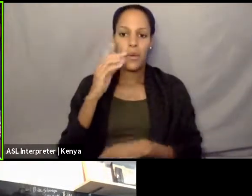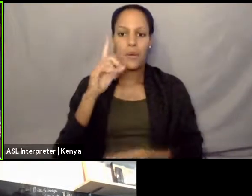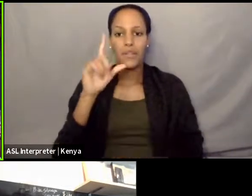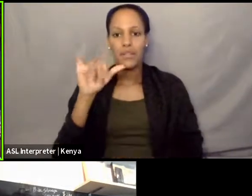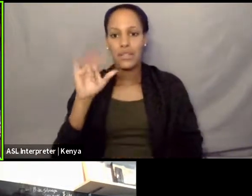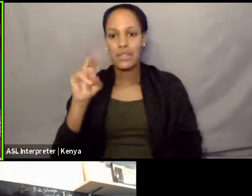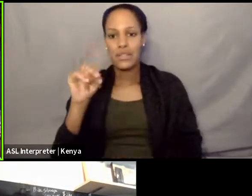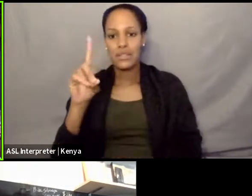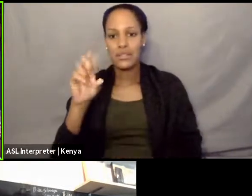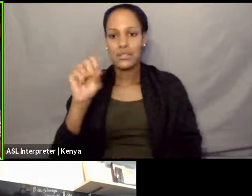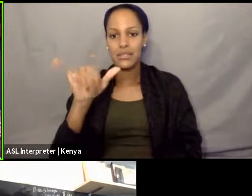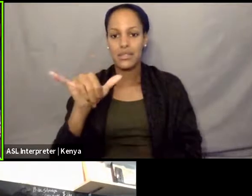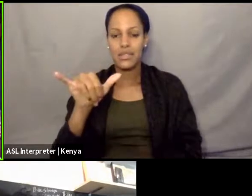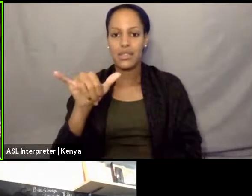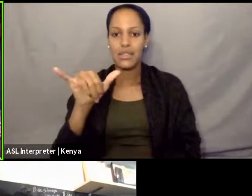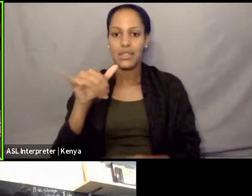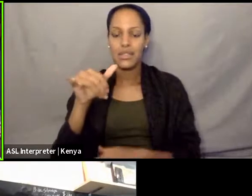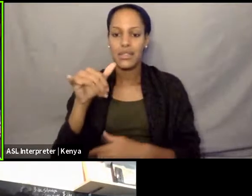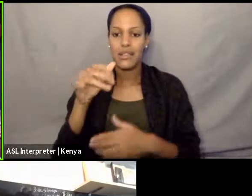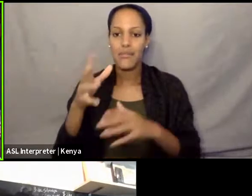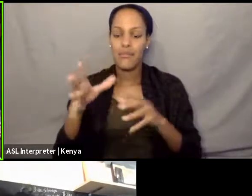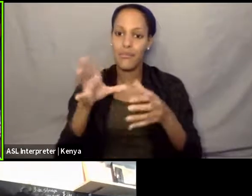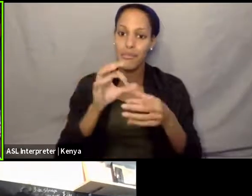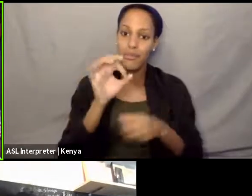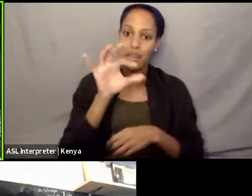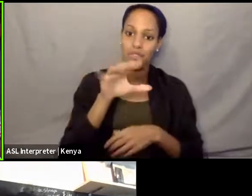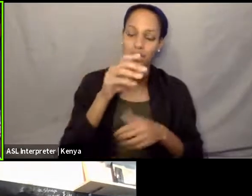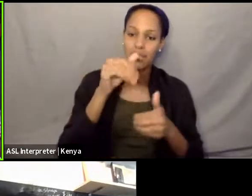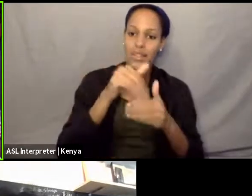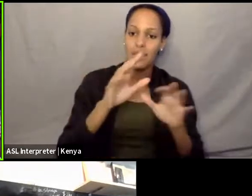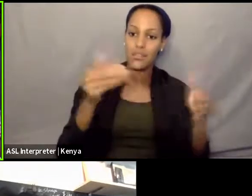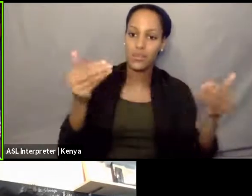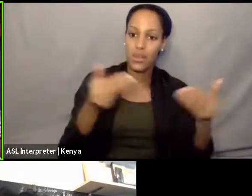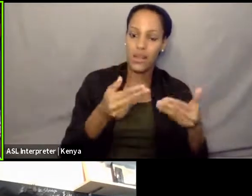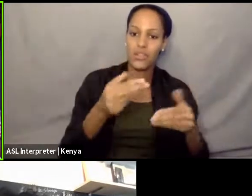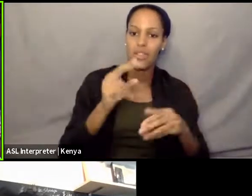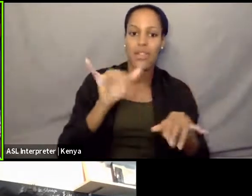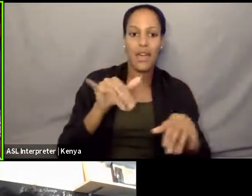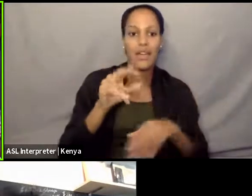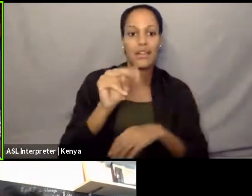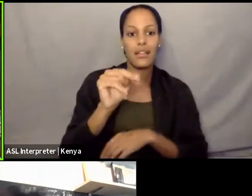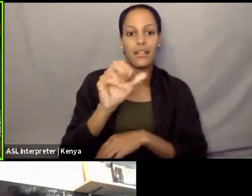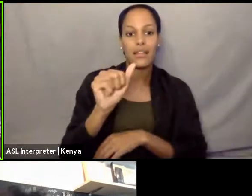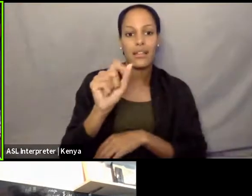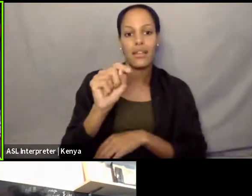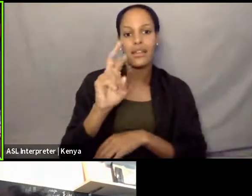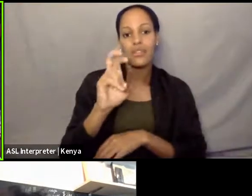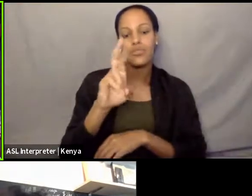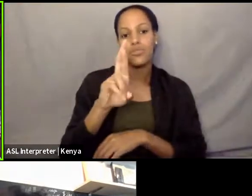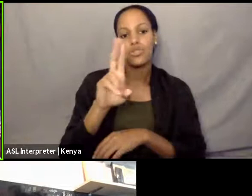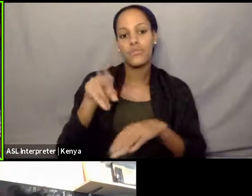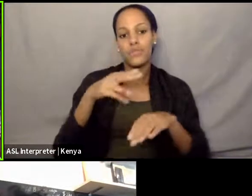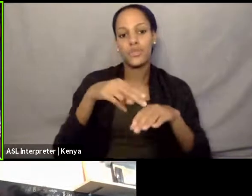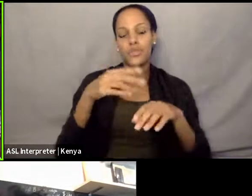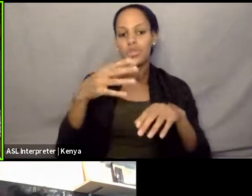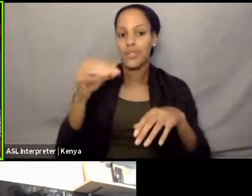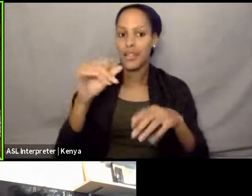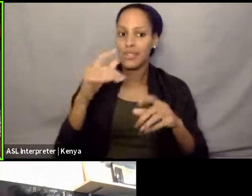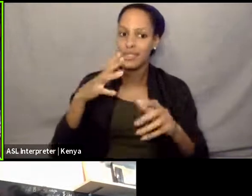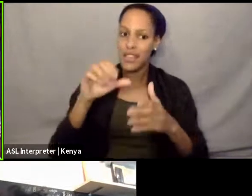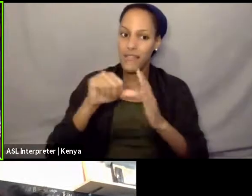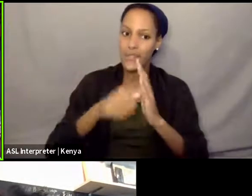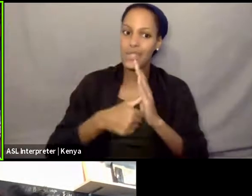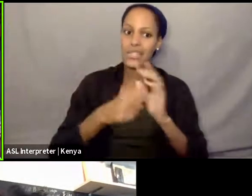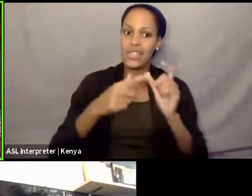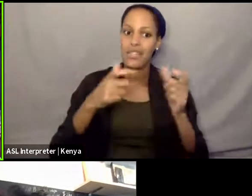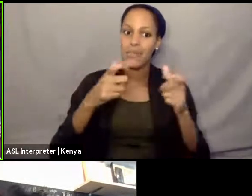introduction, nature is probably the most predominant theme. In addition